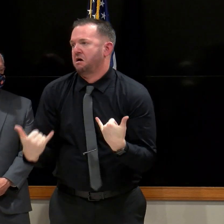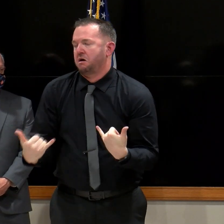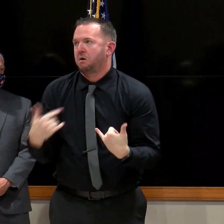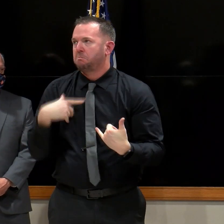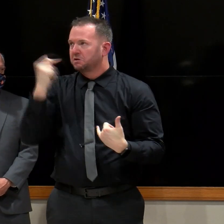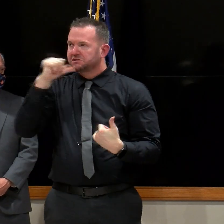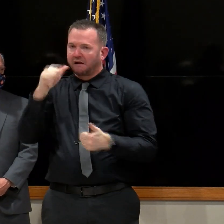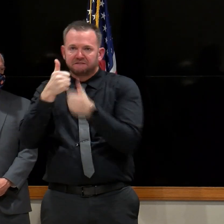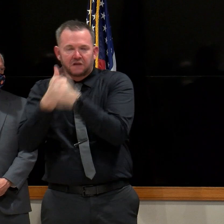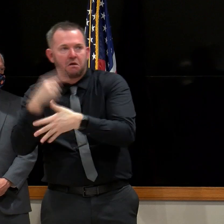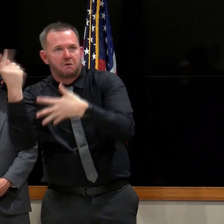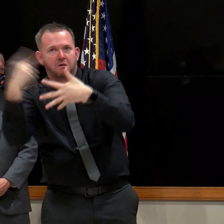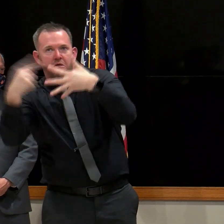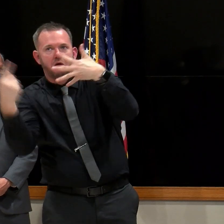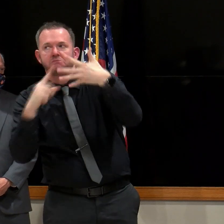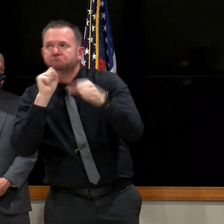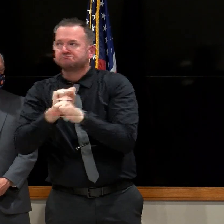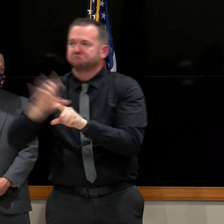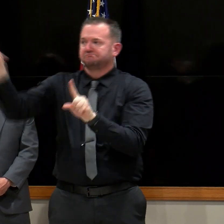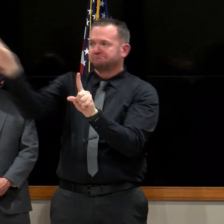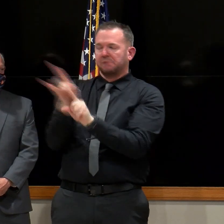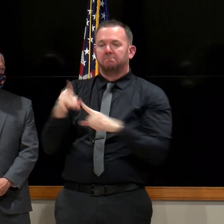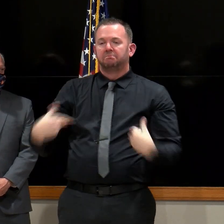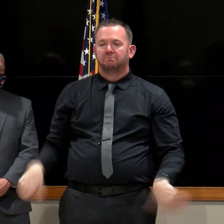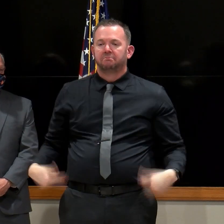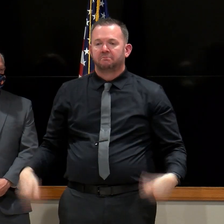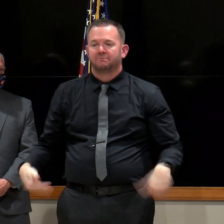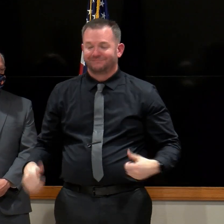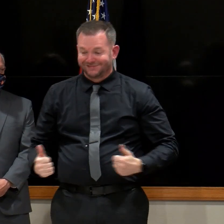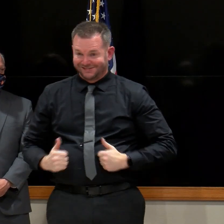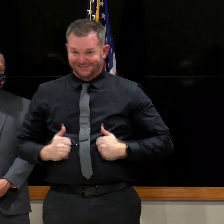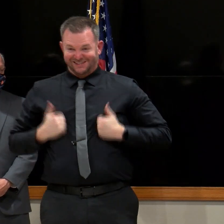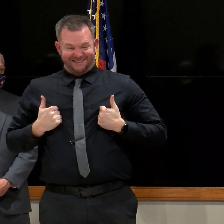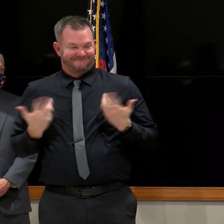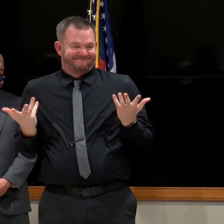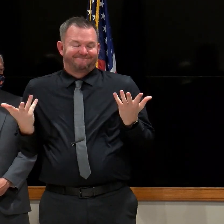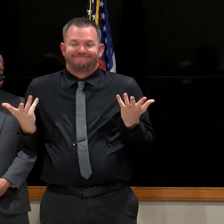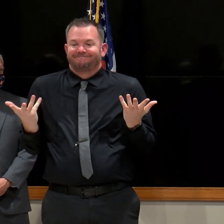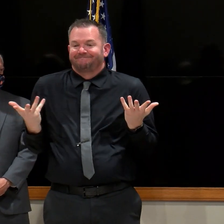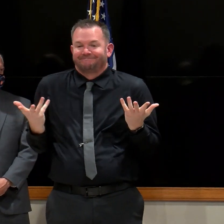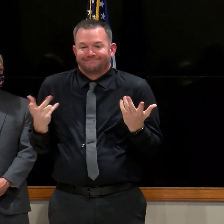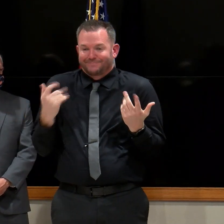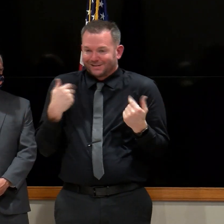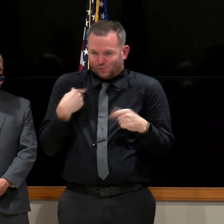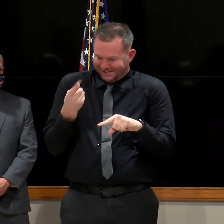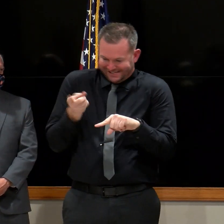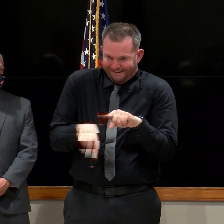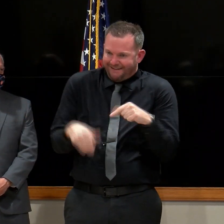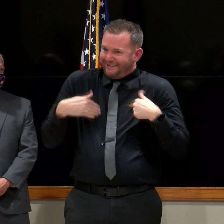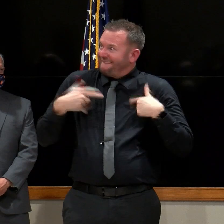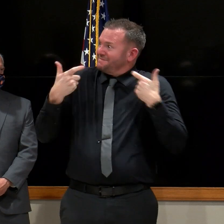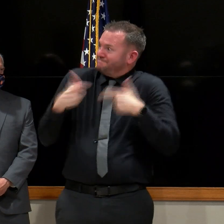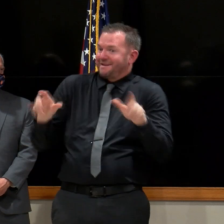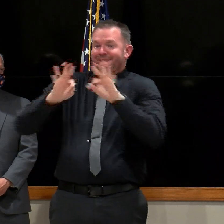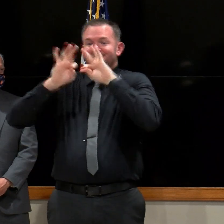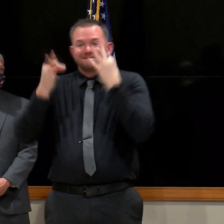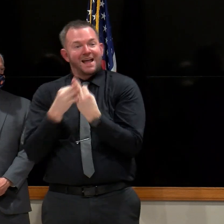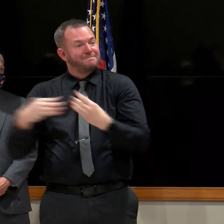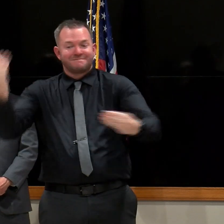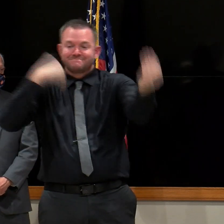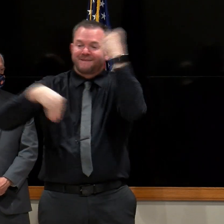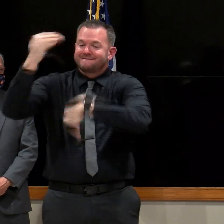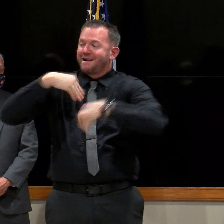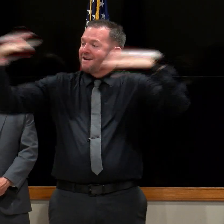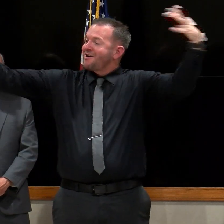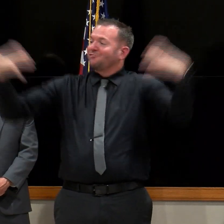big family feast and fun times that they've had over the years. These are very difficult moments in our